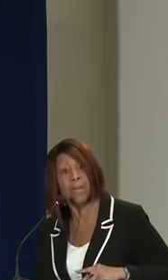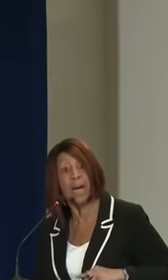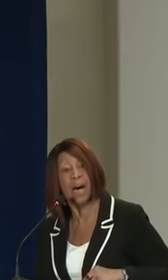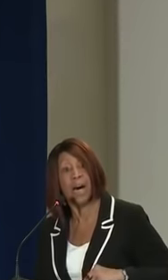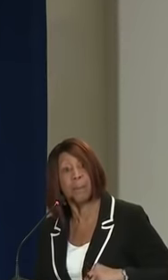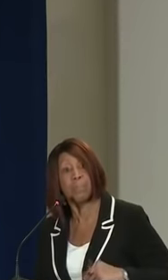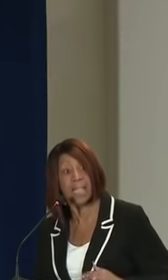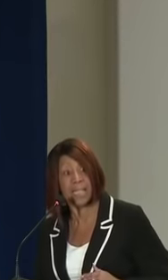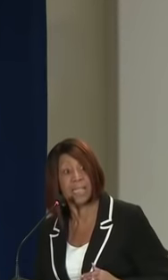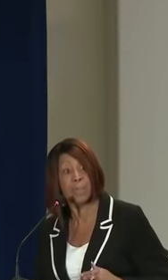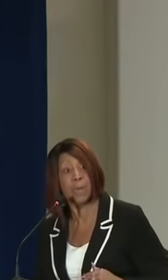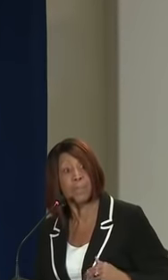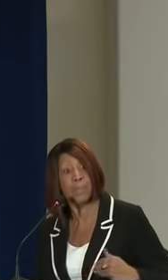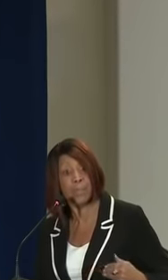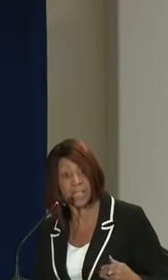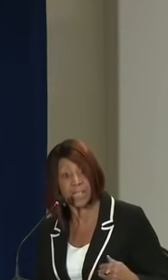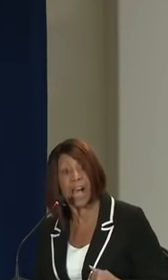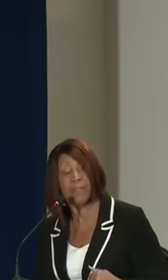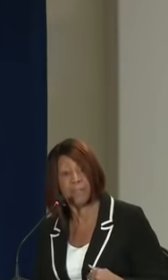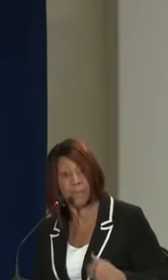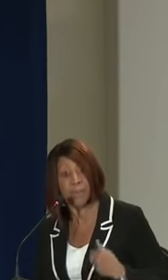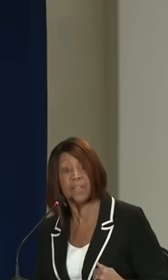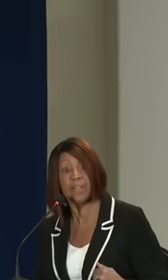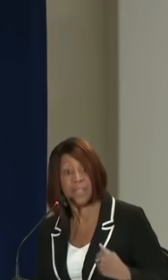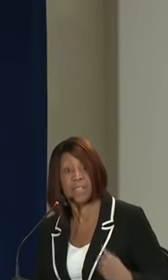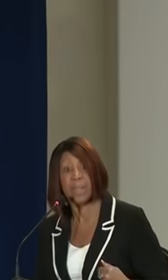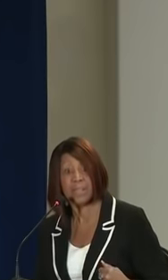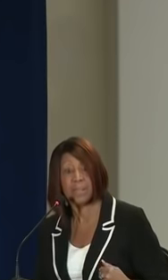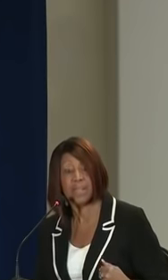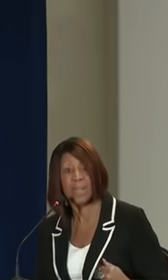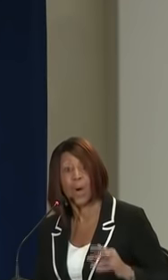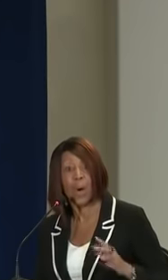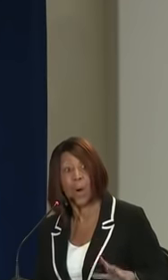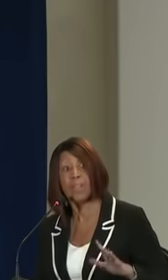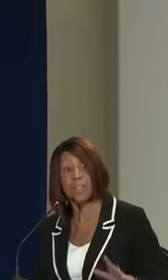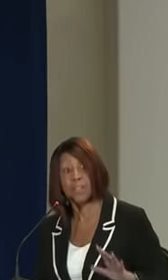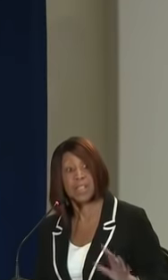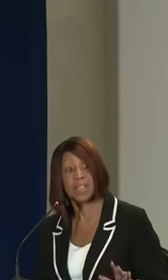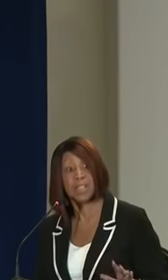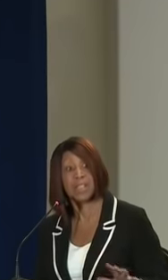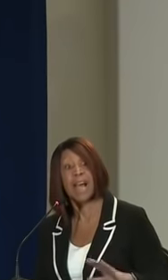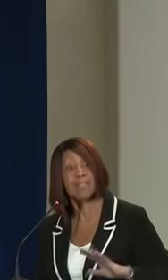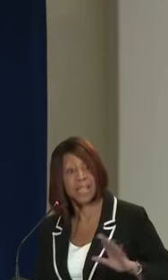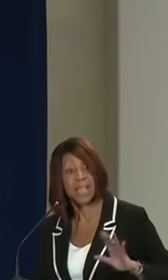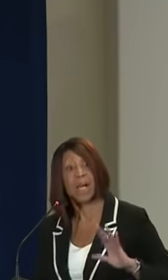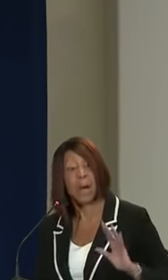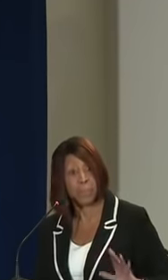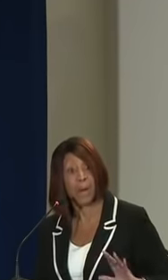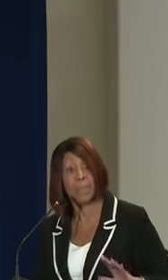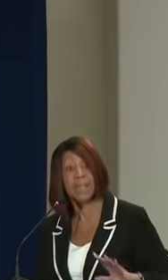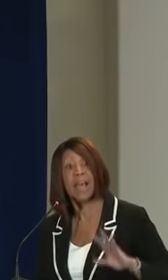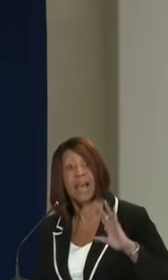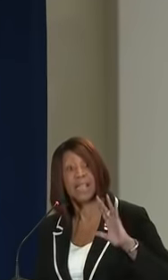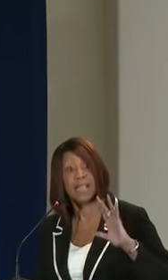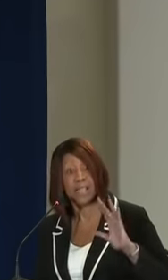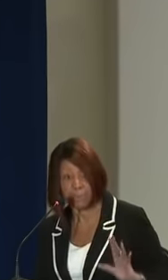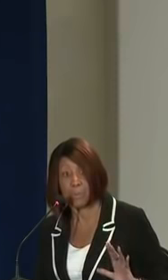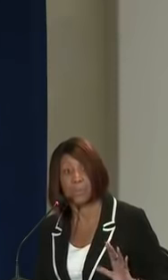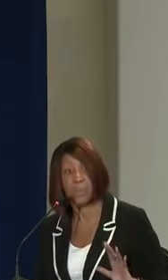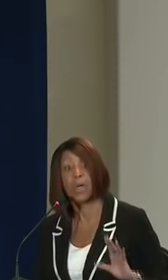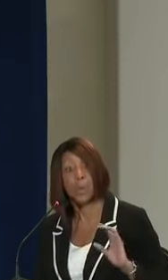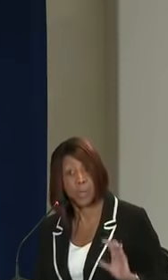pop-up places where people can drive through and give their specimens, all of those facilities have to get a permit and